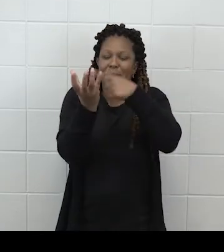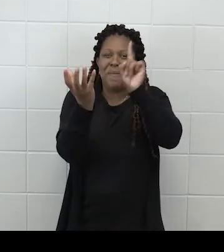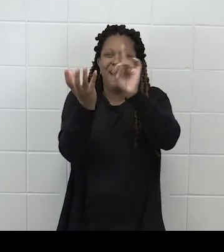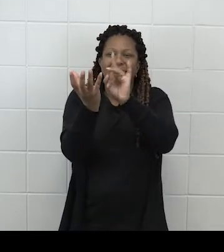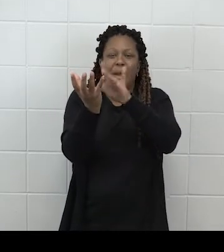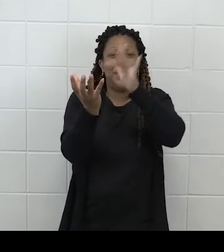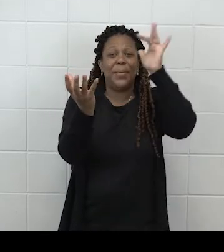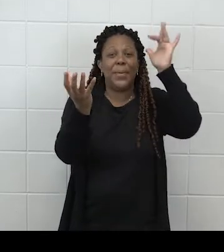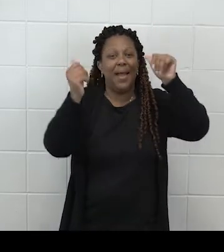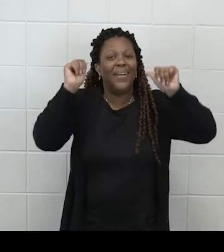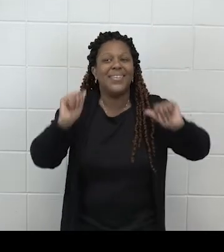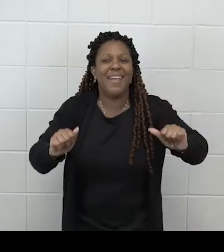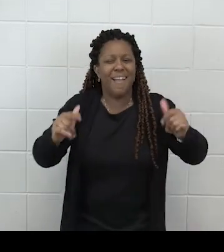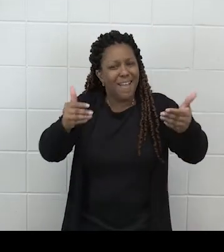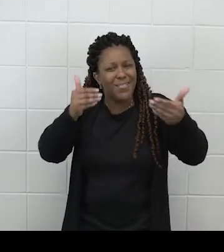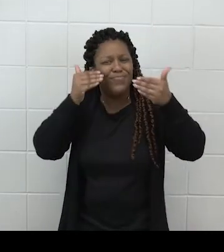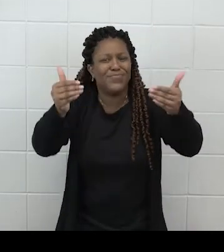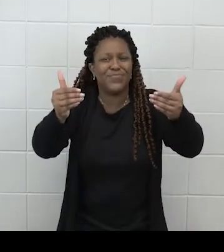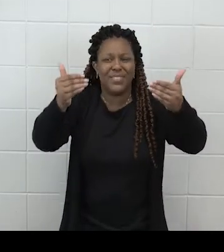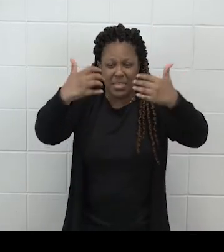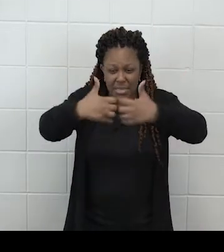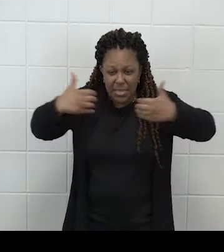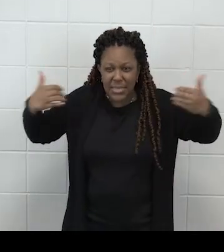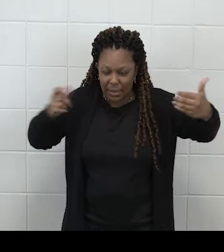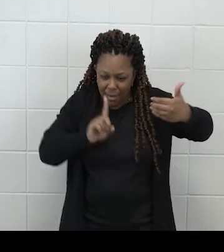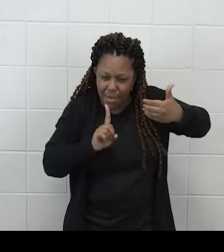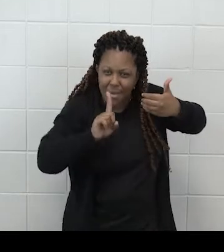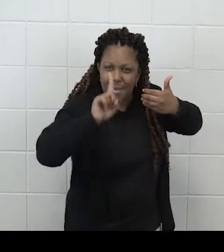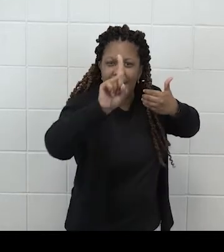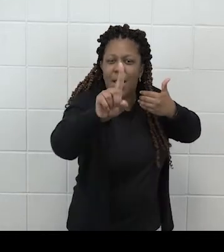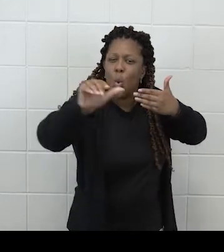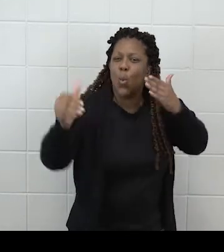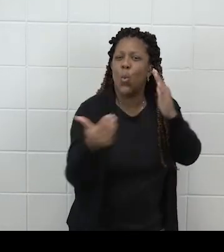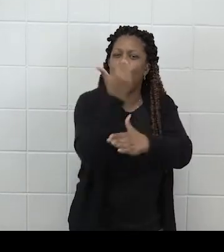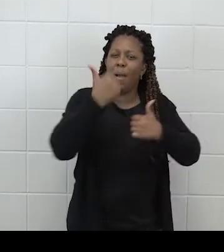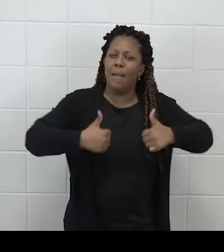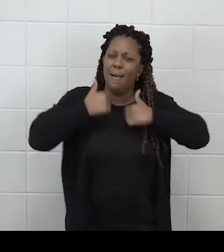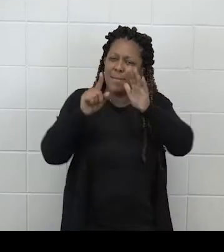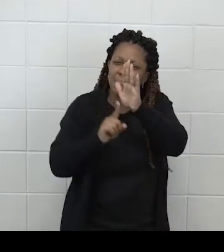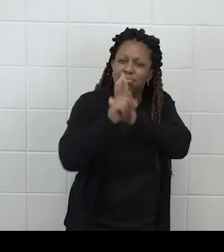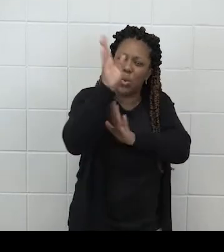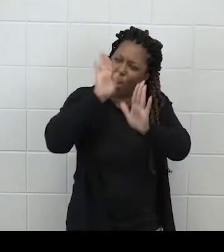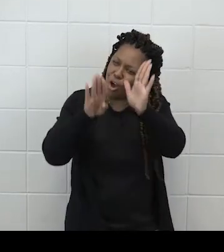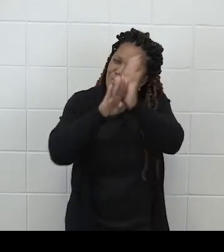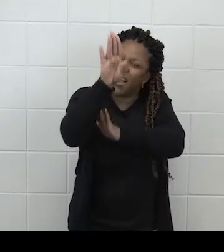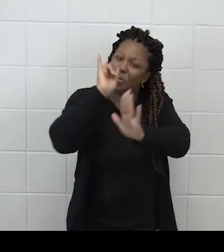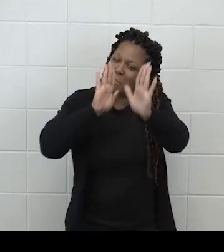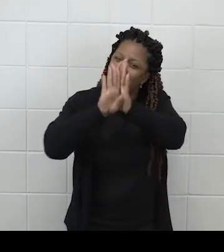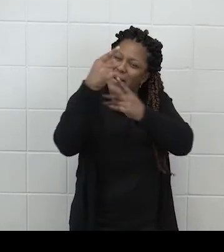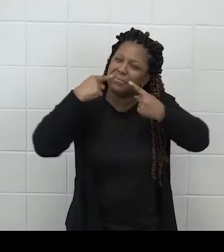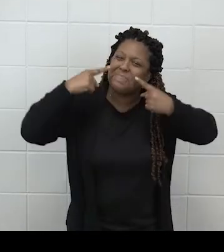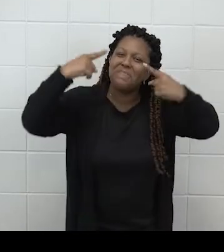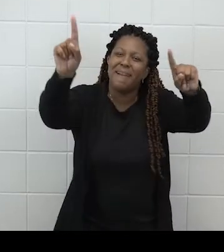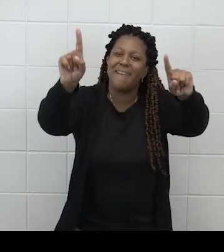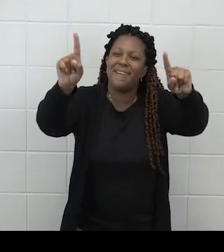cocoon. We will rise. We will rise, we will rise. God gave Noah the